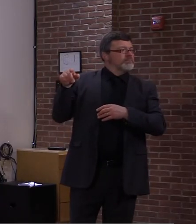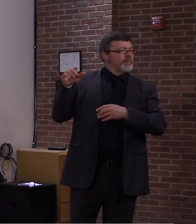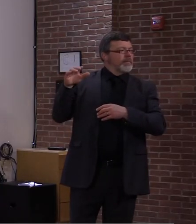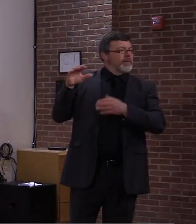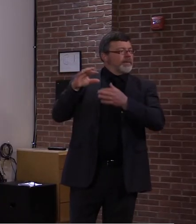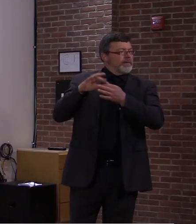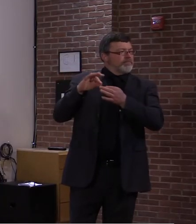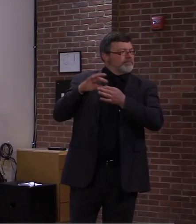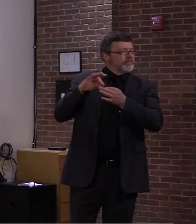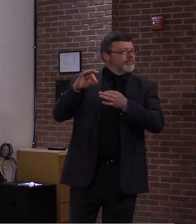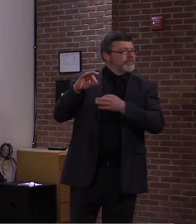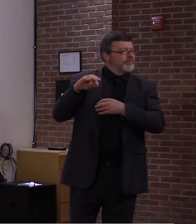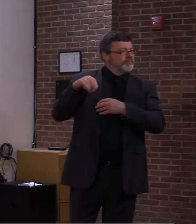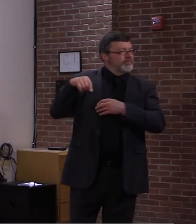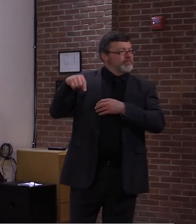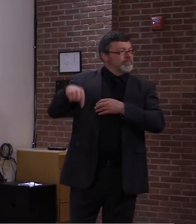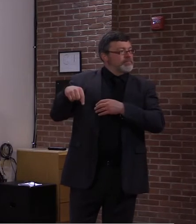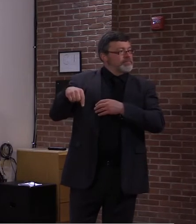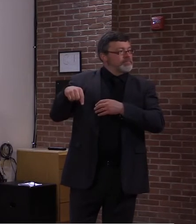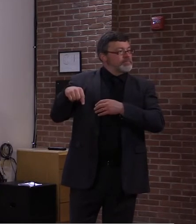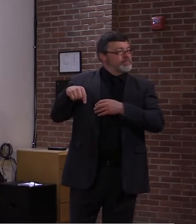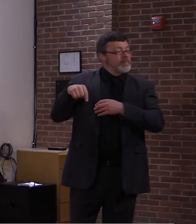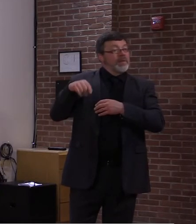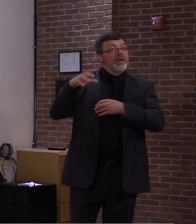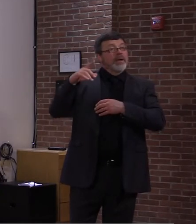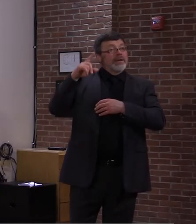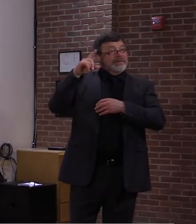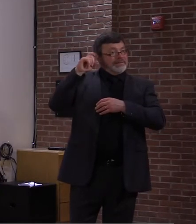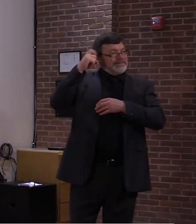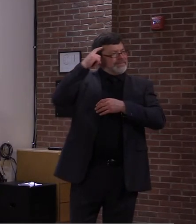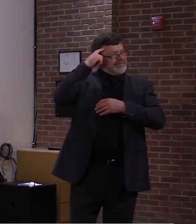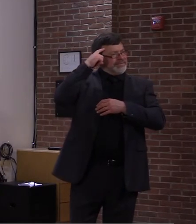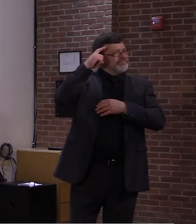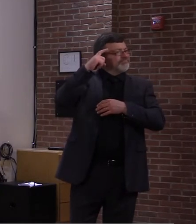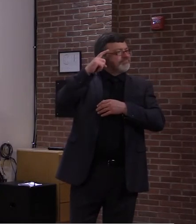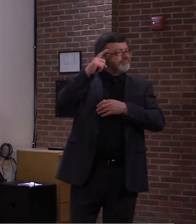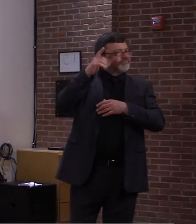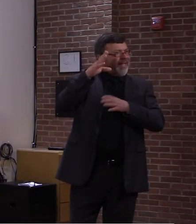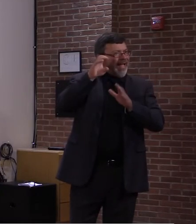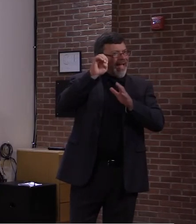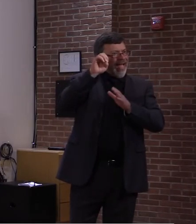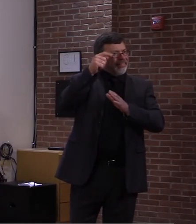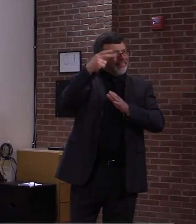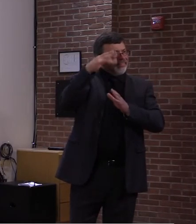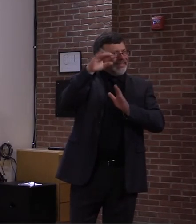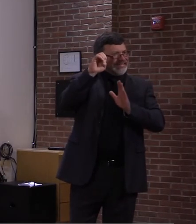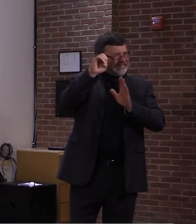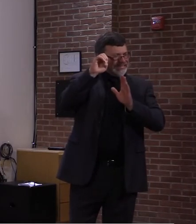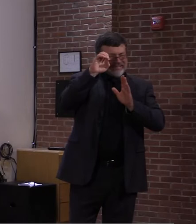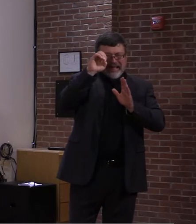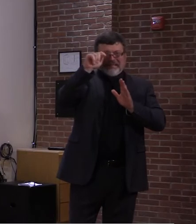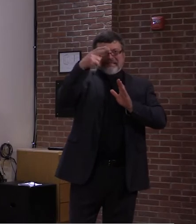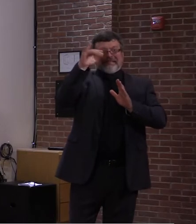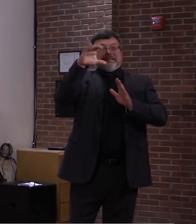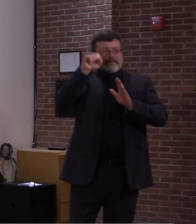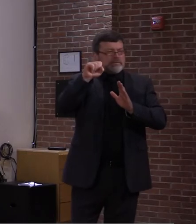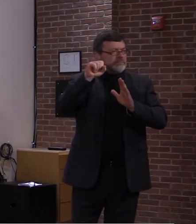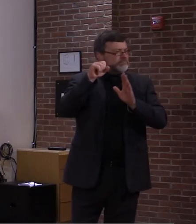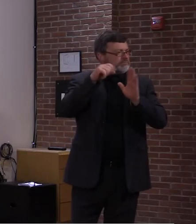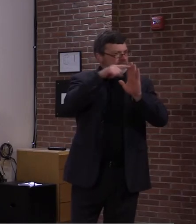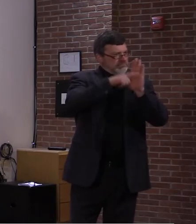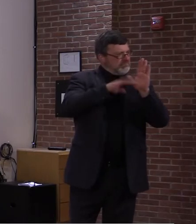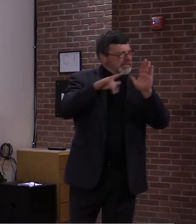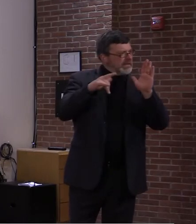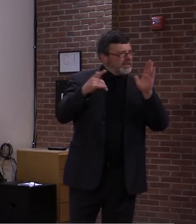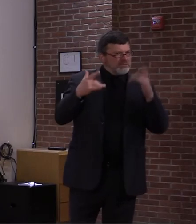act on that? Yeah, that's today. I intend to vote or to sign that bill. I apologize if